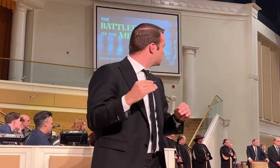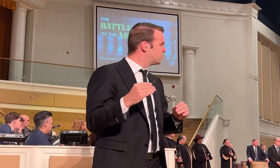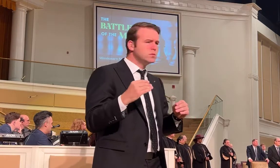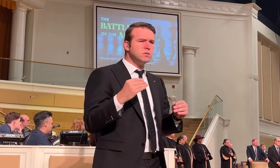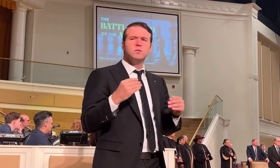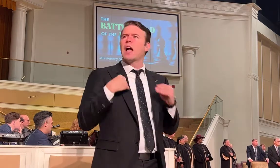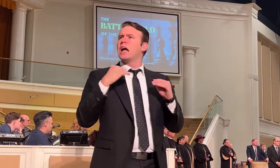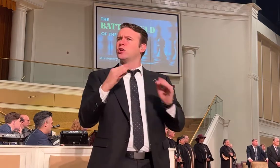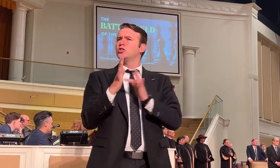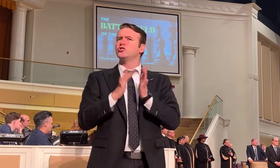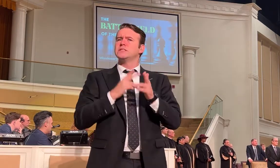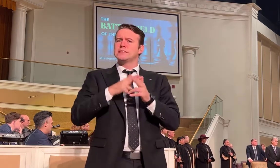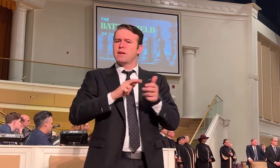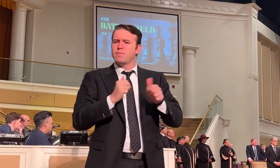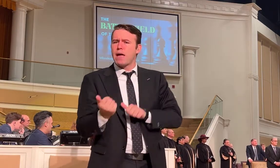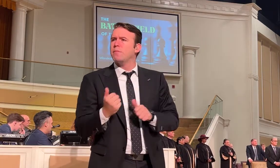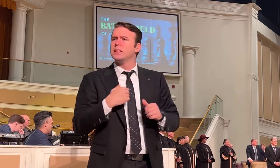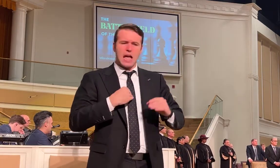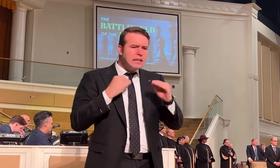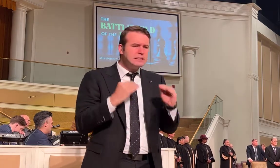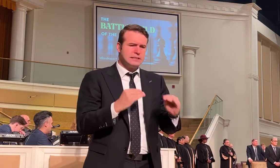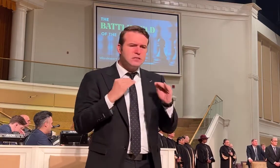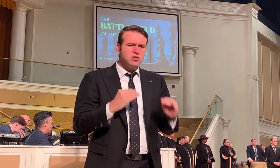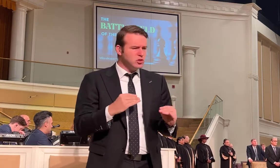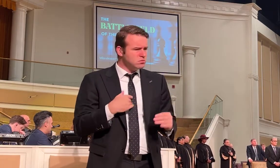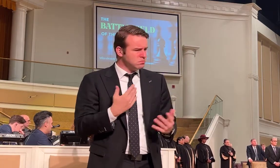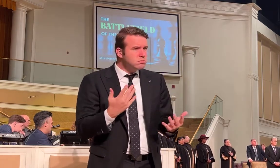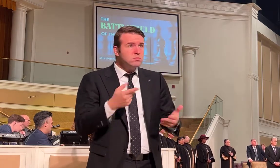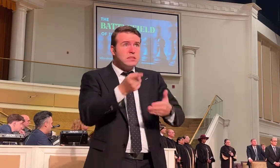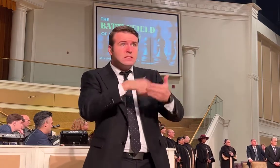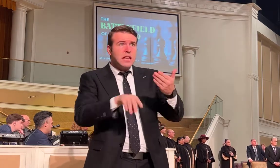happened that I taught him Jesus' name baptism that night. And I said,